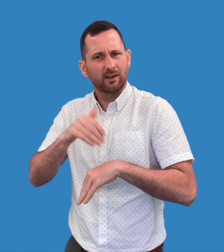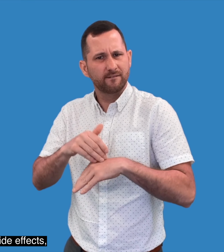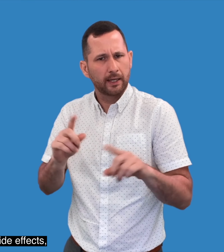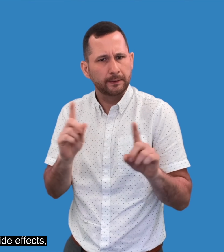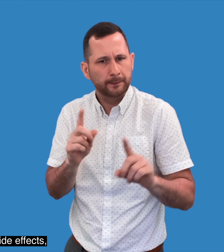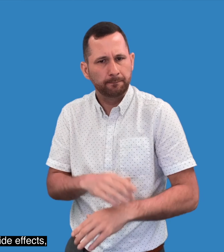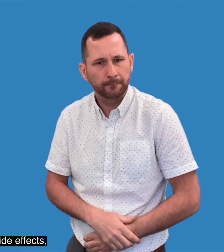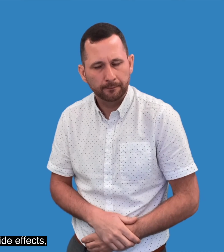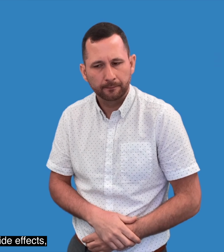Side effects.